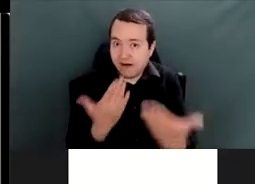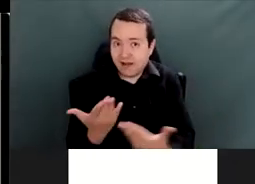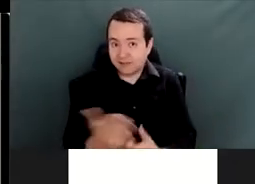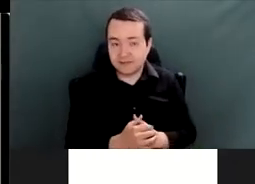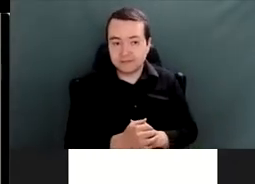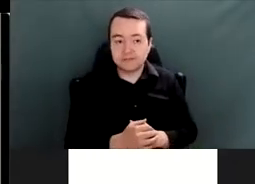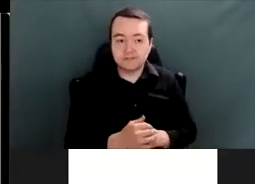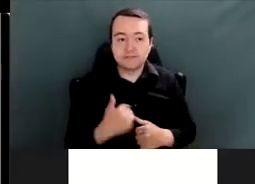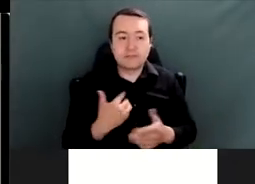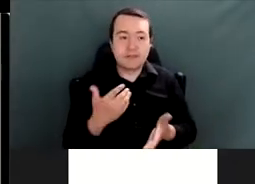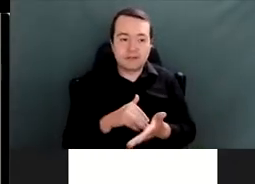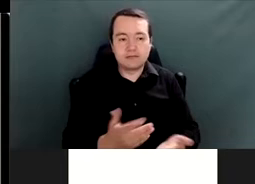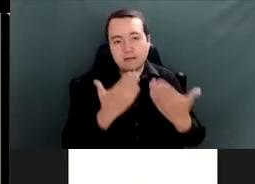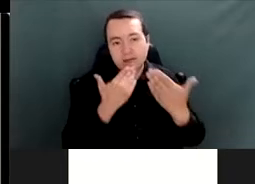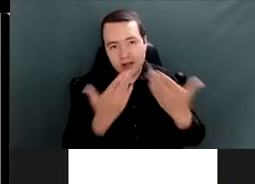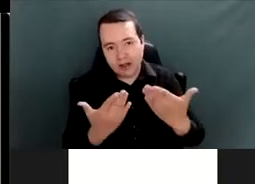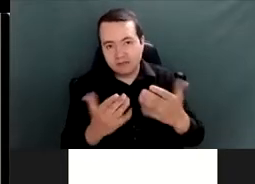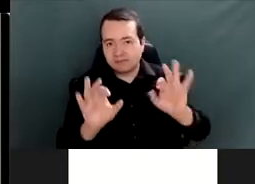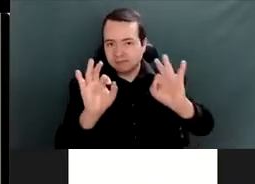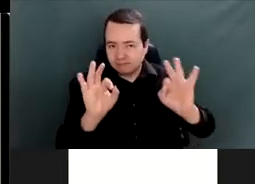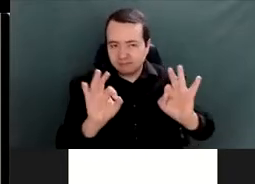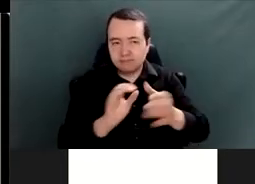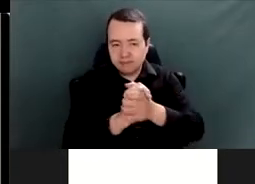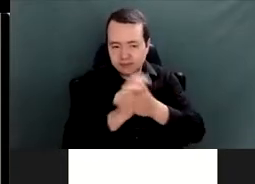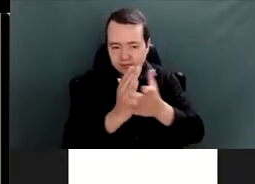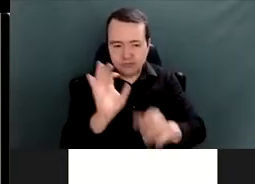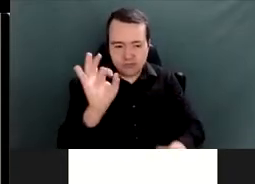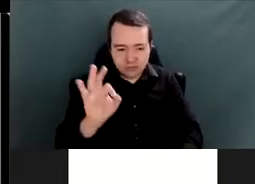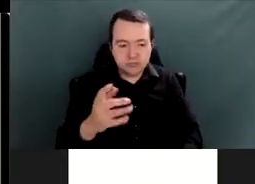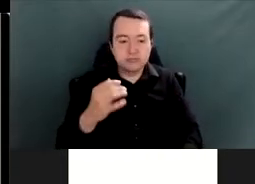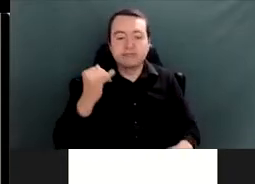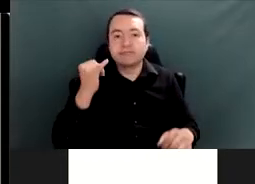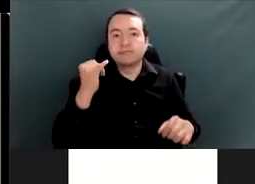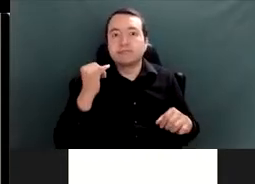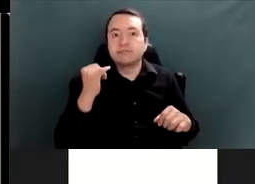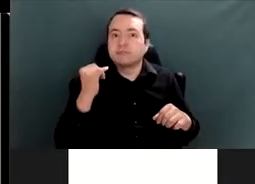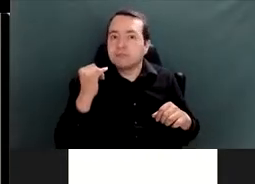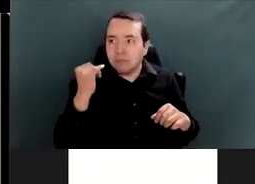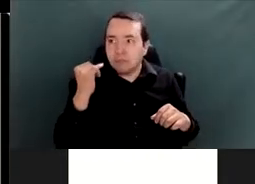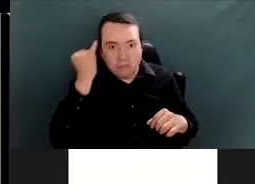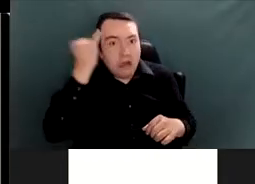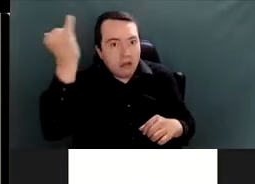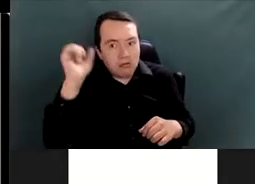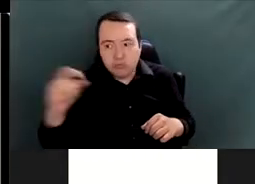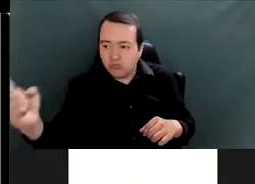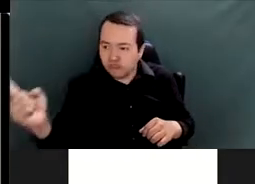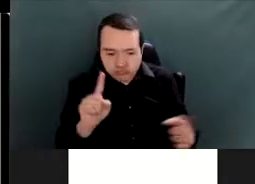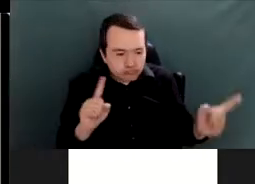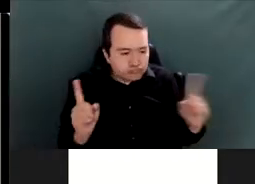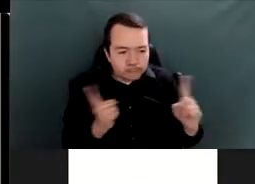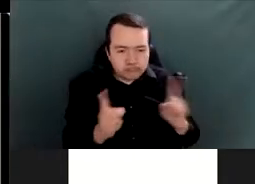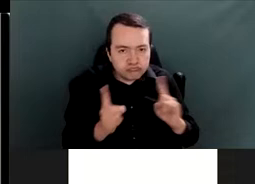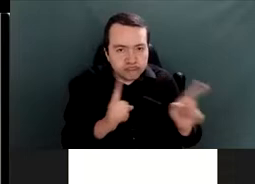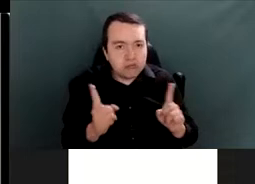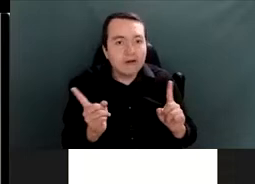to extend greetings and congratulate the building of a dialogue of knowledge,